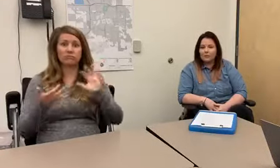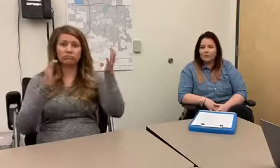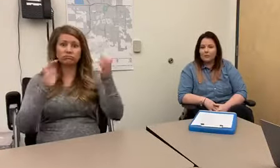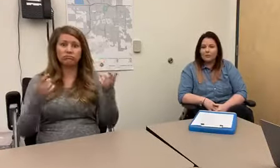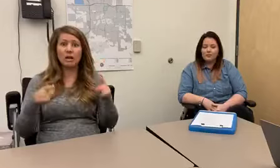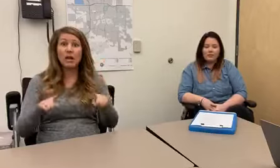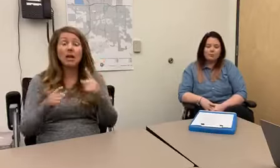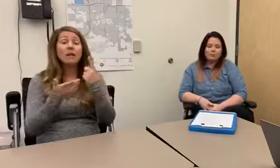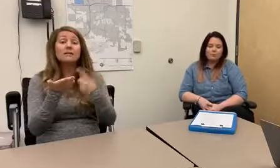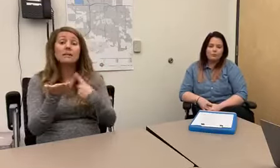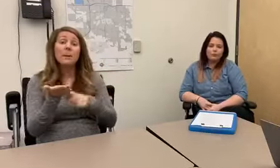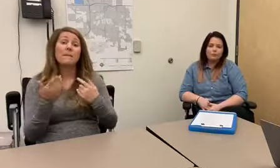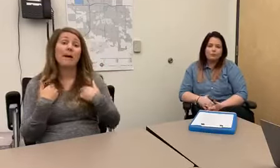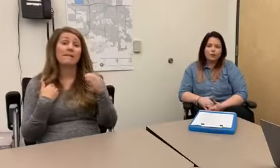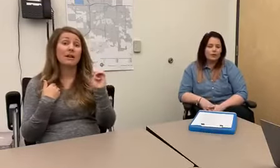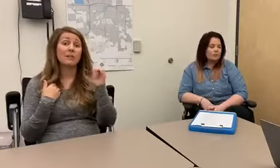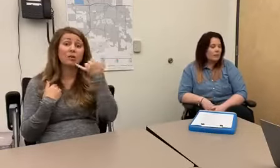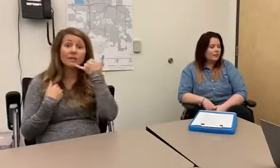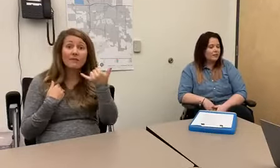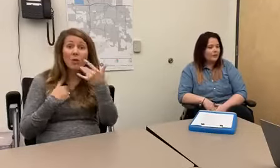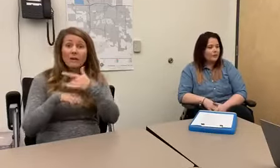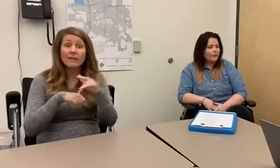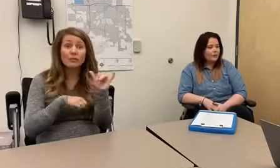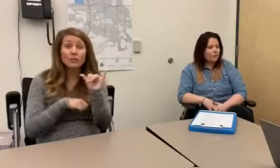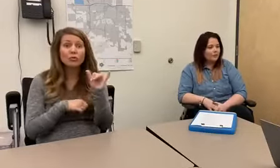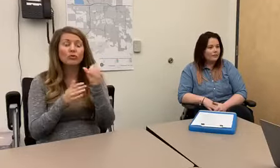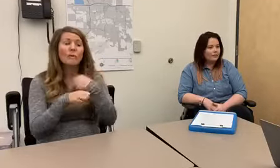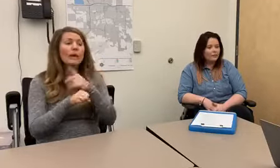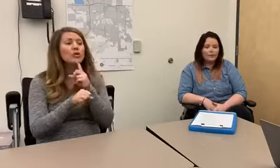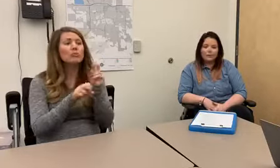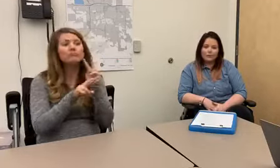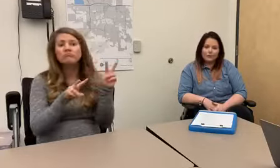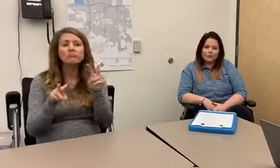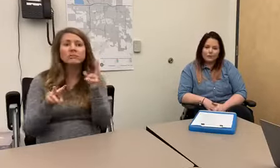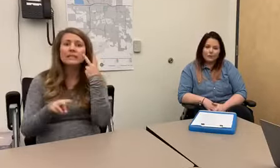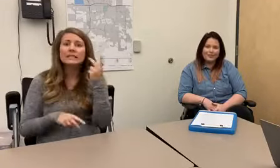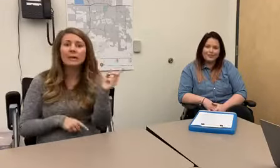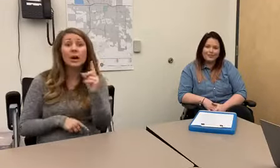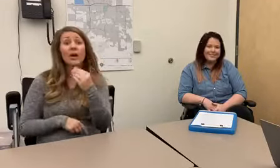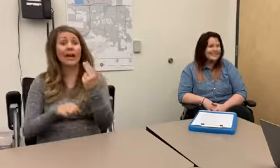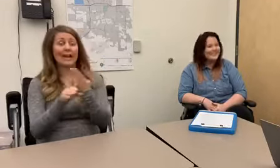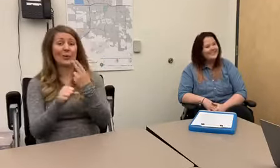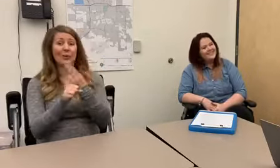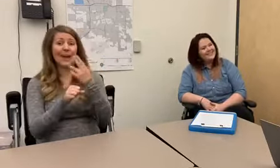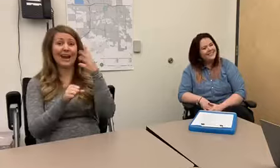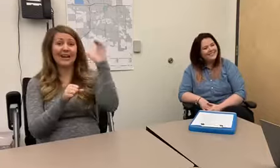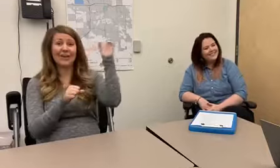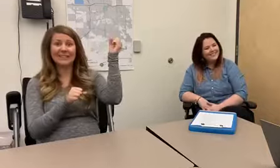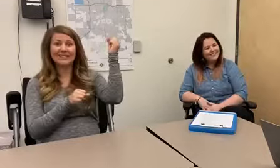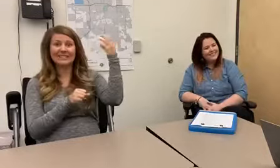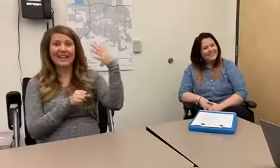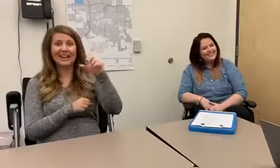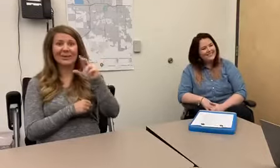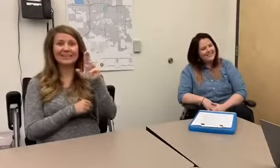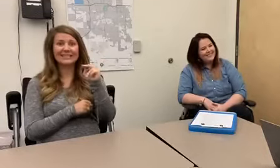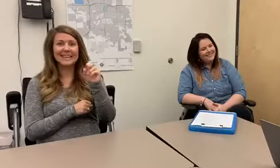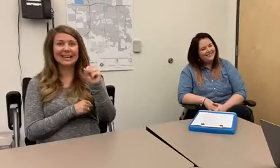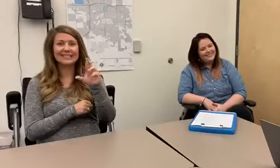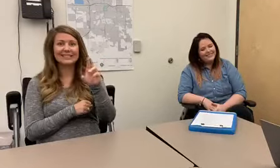telephone available, so identify those key points and wear your sunscreen. Yeah, definitely on the sunscreen. And I know there's a